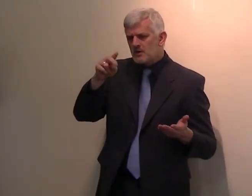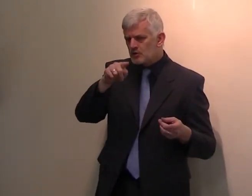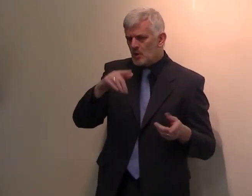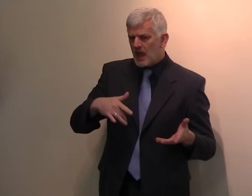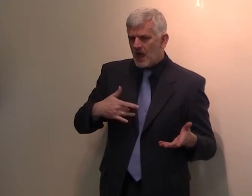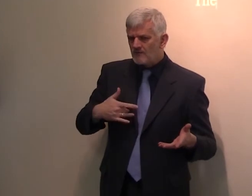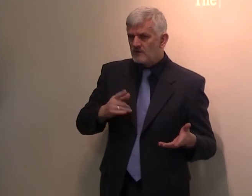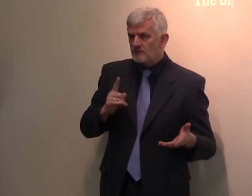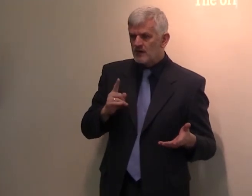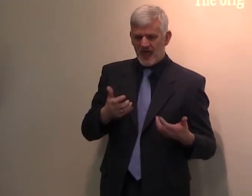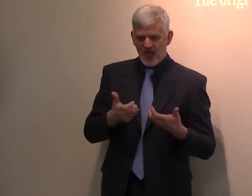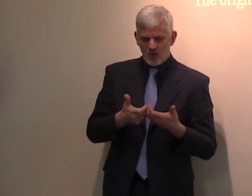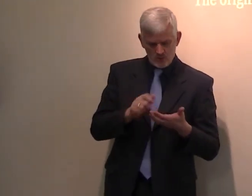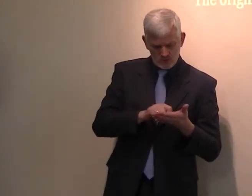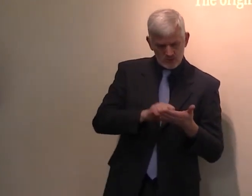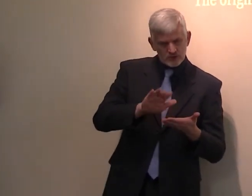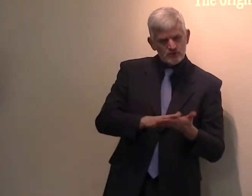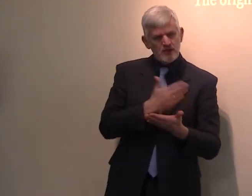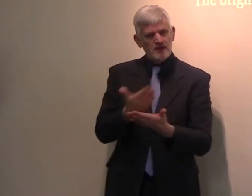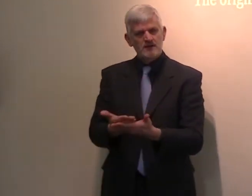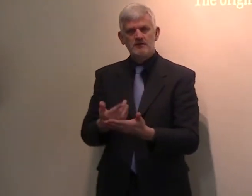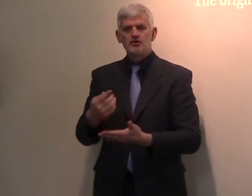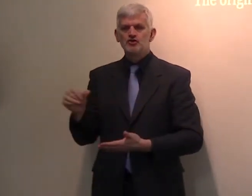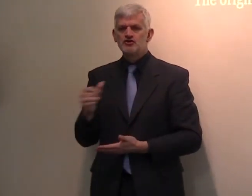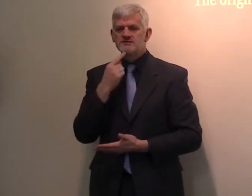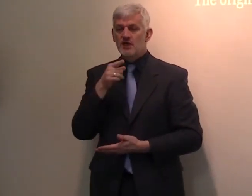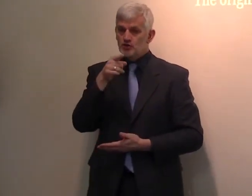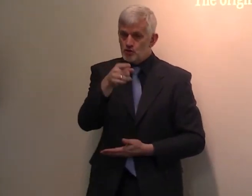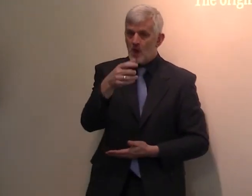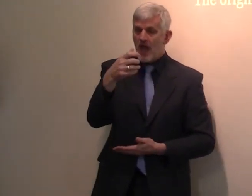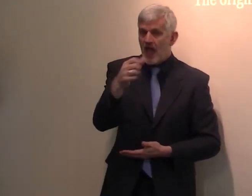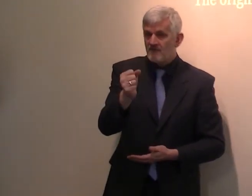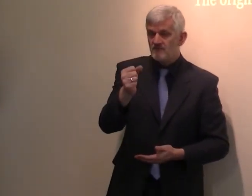be translated, thou hast a name of life. You think